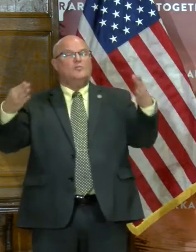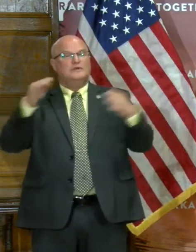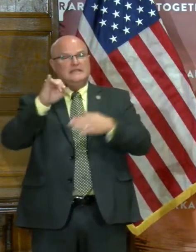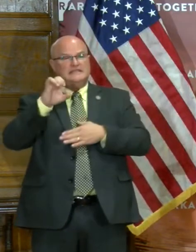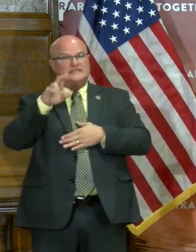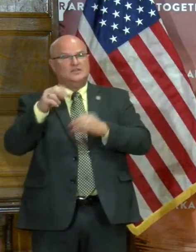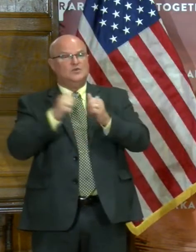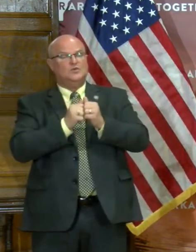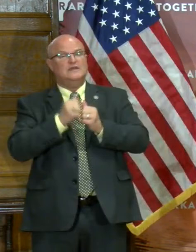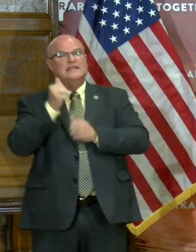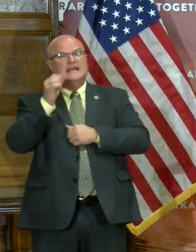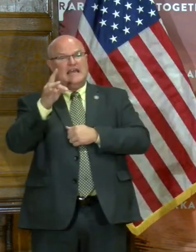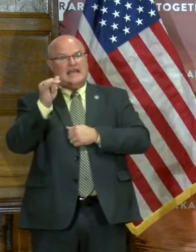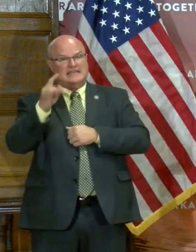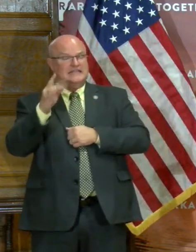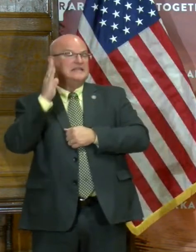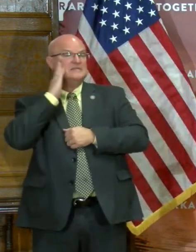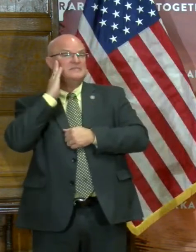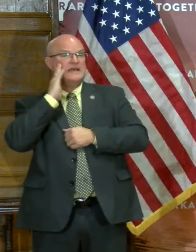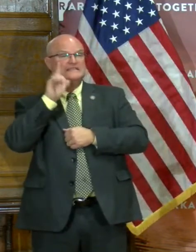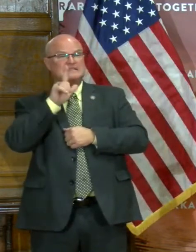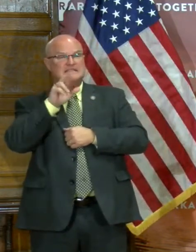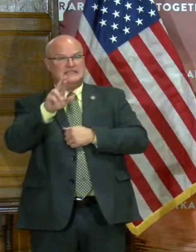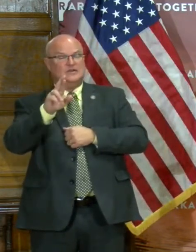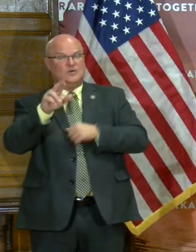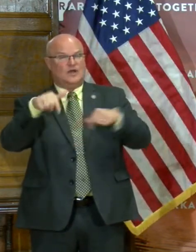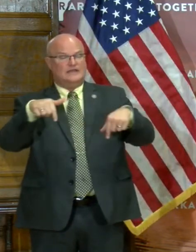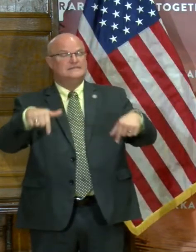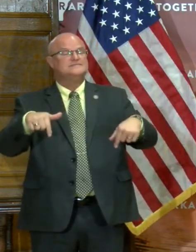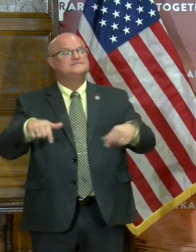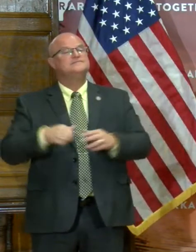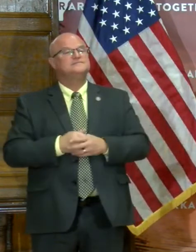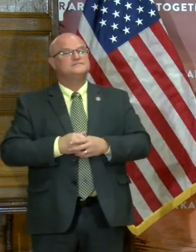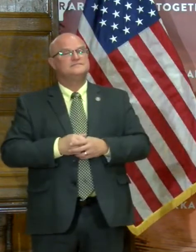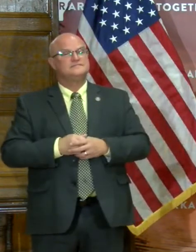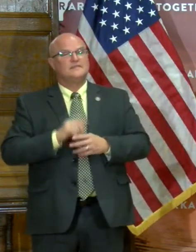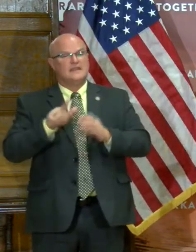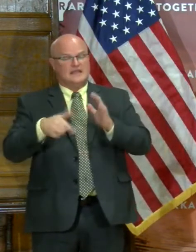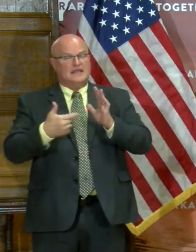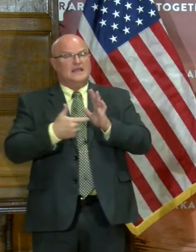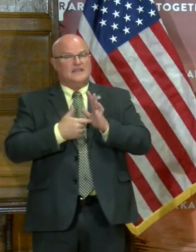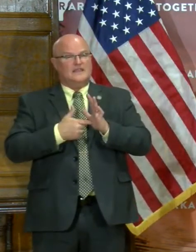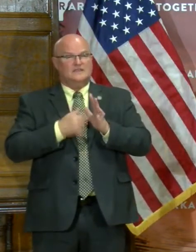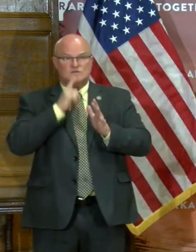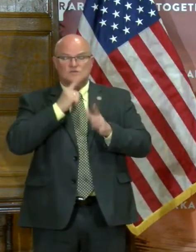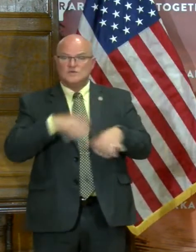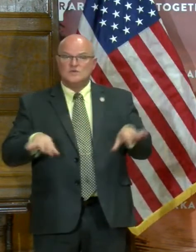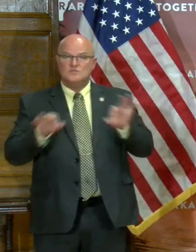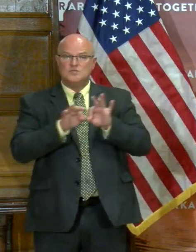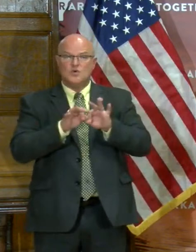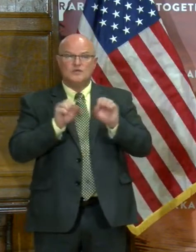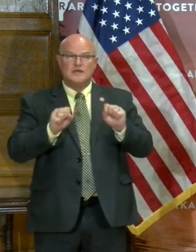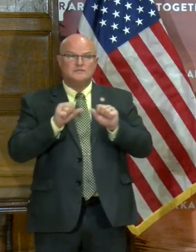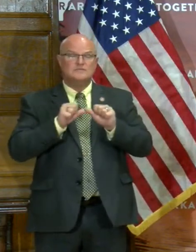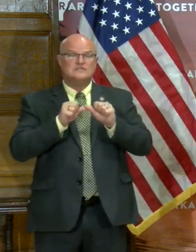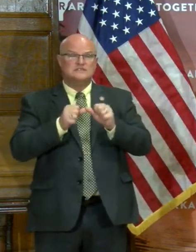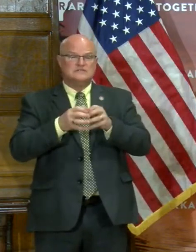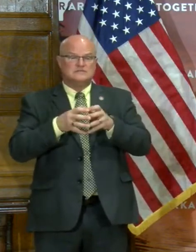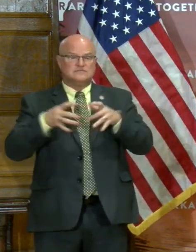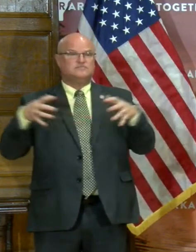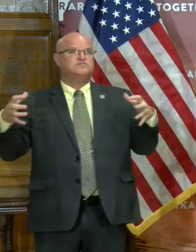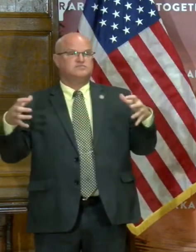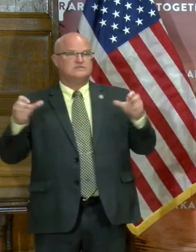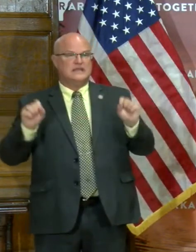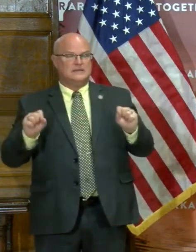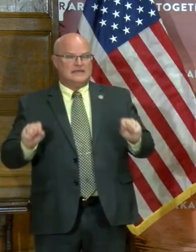with another 18 critical care beds at our Little Rock campus. This is really important to be able to continue to expand that